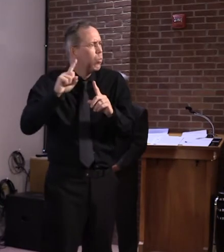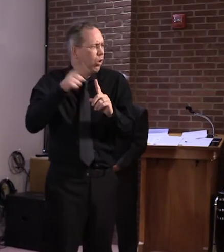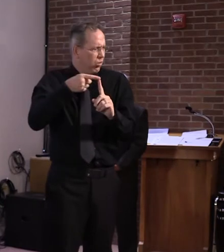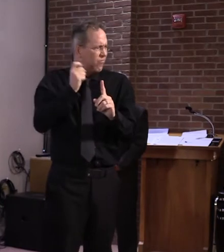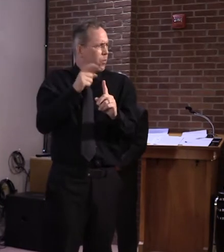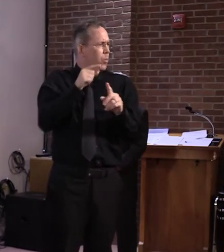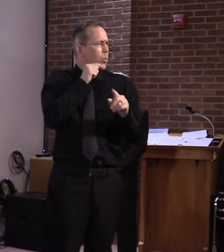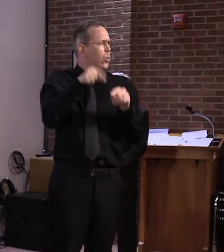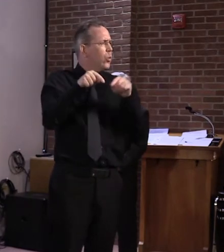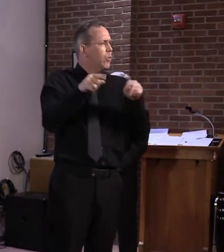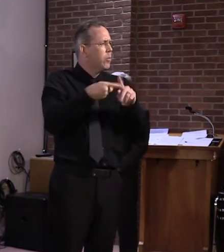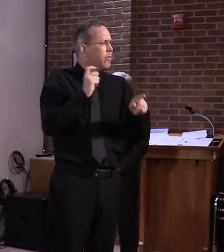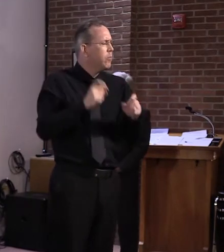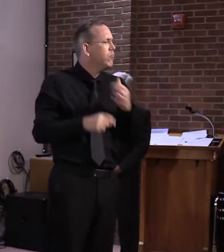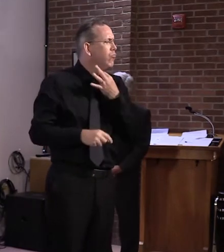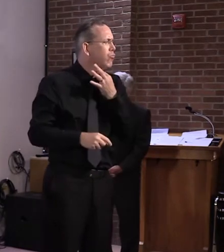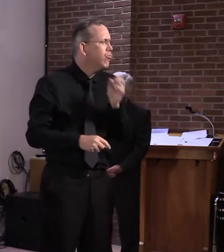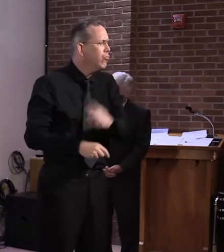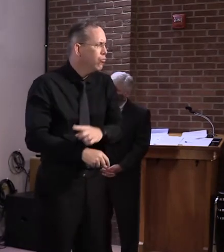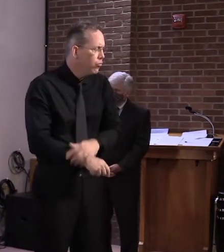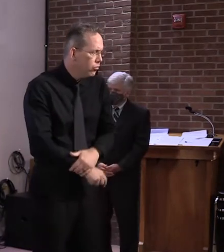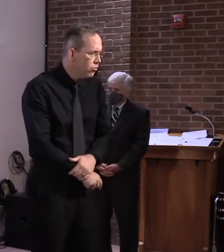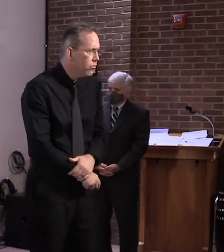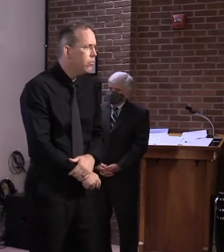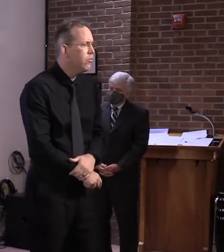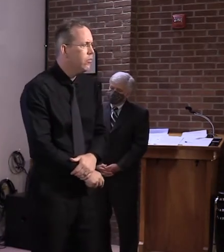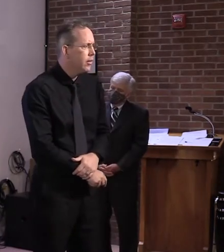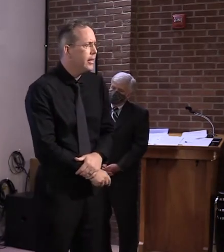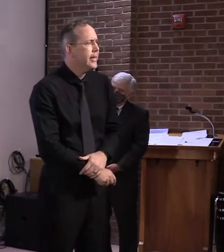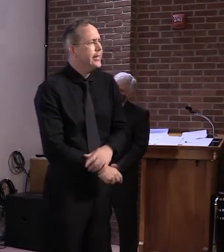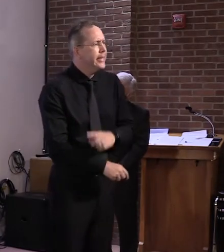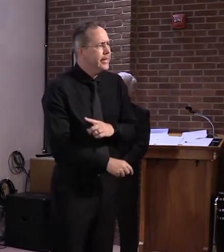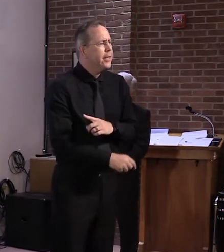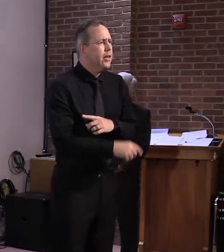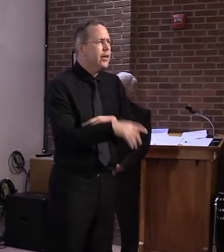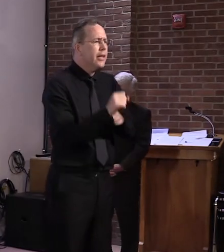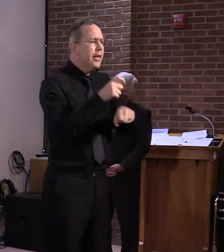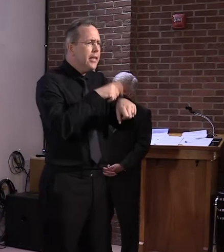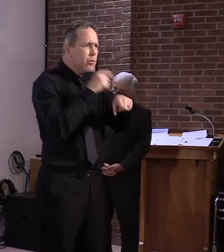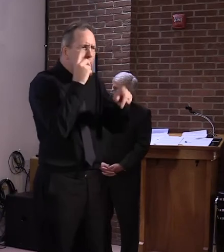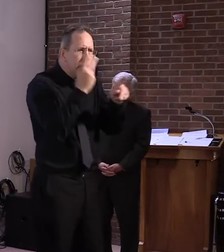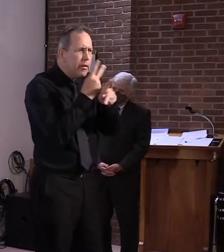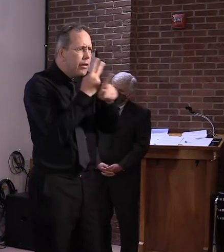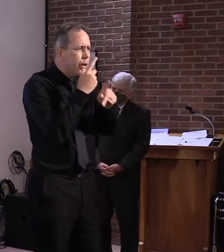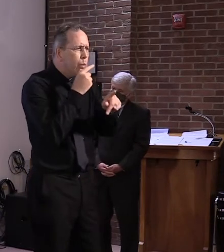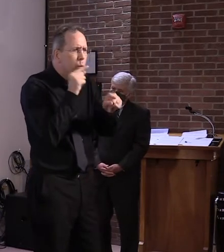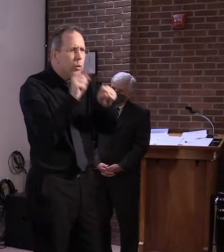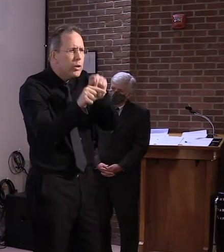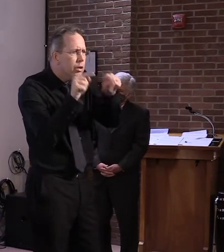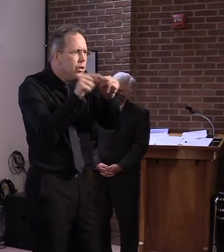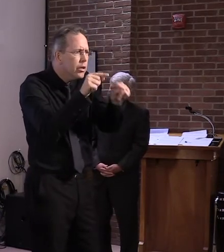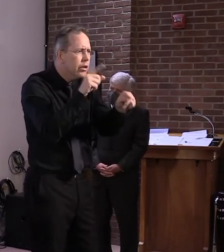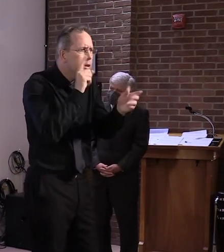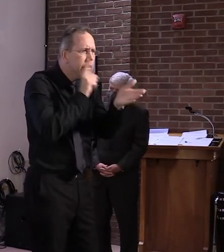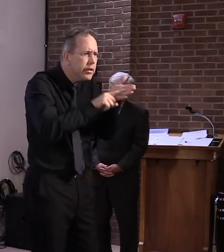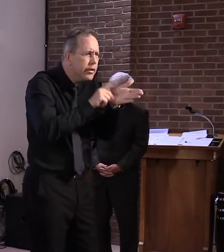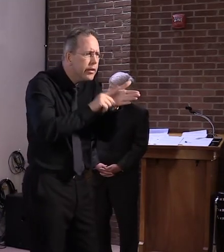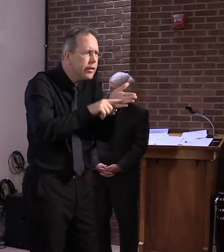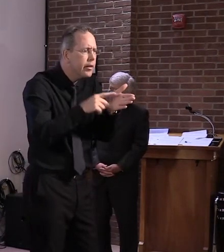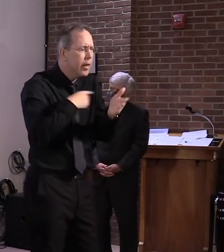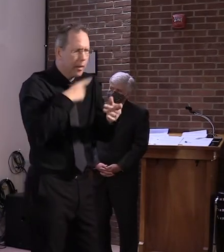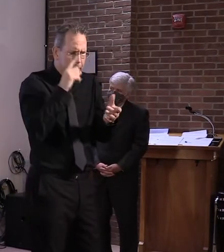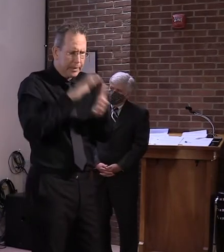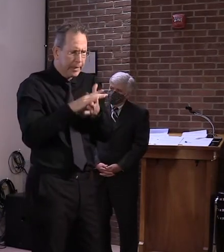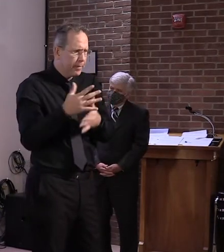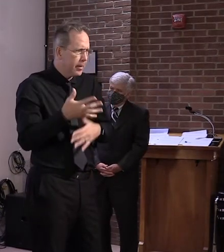tracing, but obviously they're working on that as we speak. The cases, I think there was two, I thought there was eight to begin with, but maybe there's